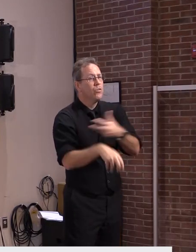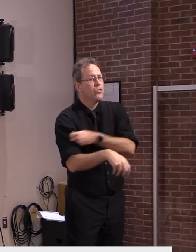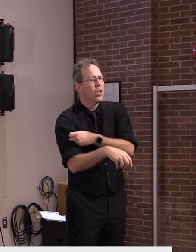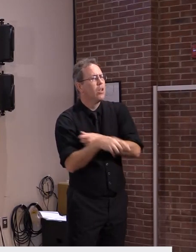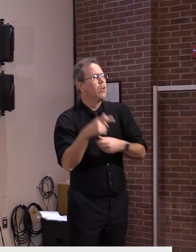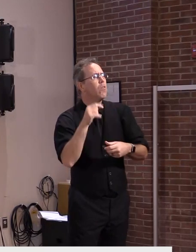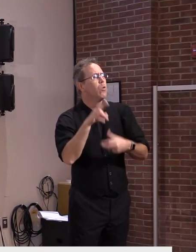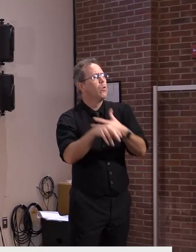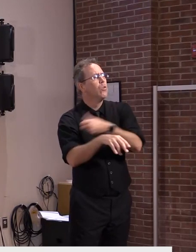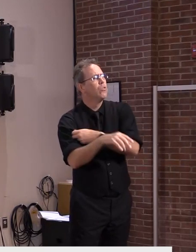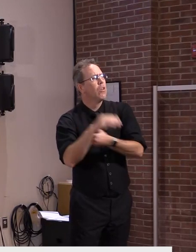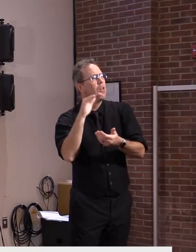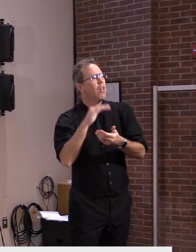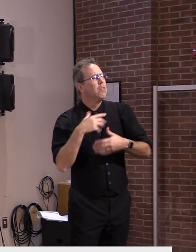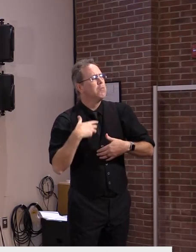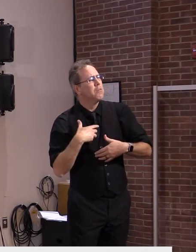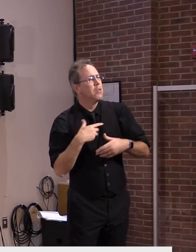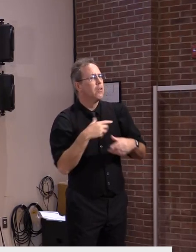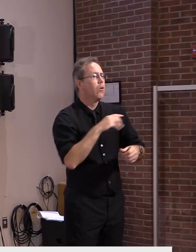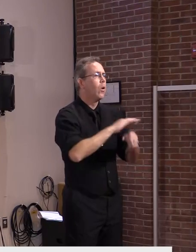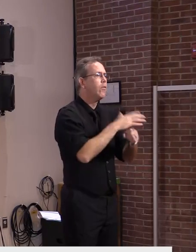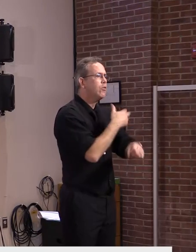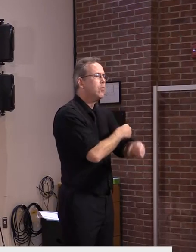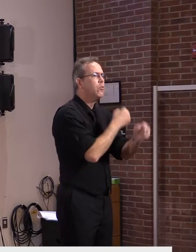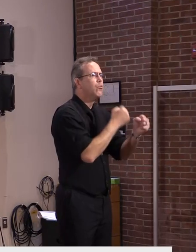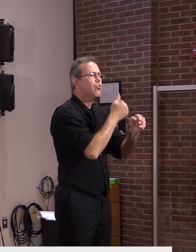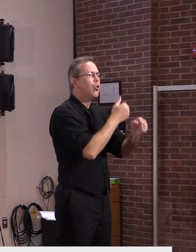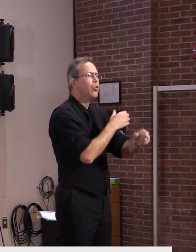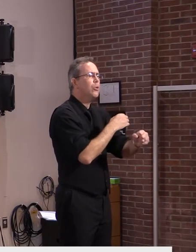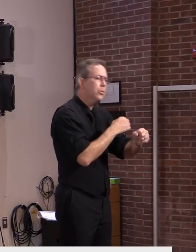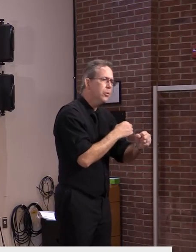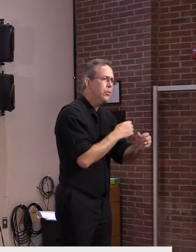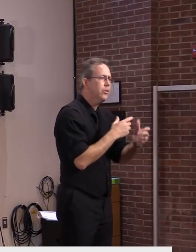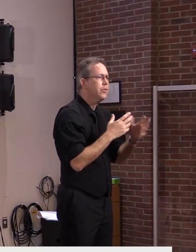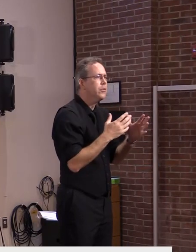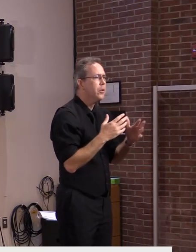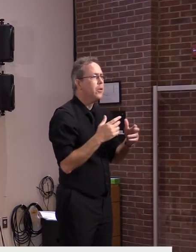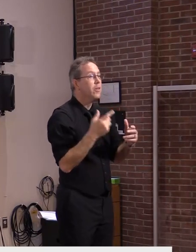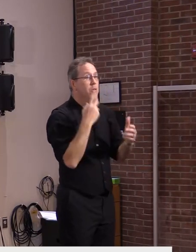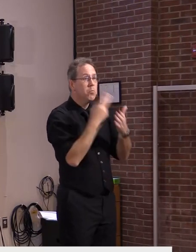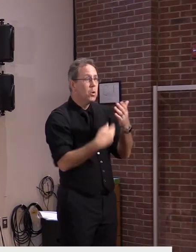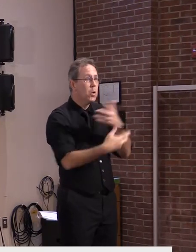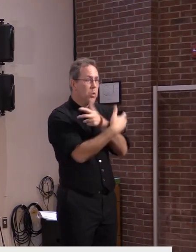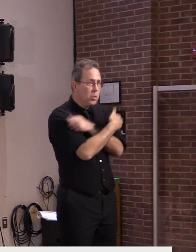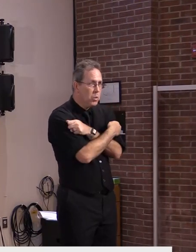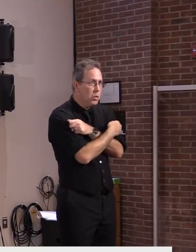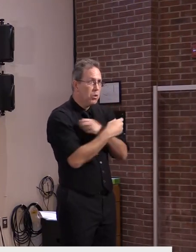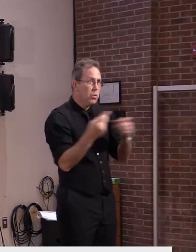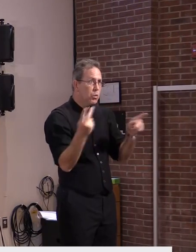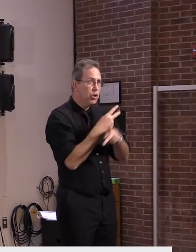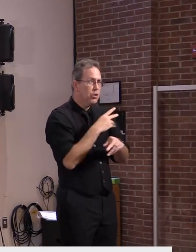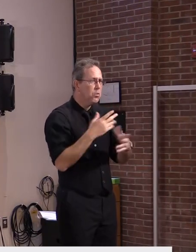two gives you a set of side effects that are much higher than one or the other.